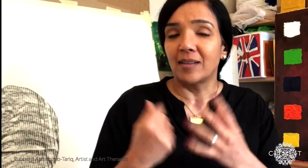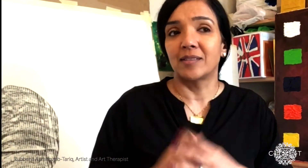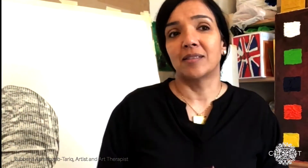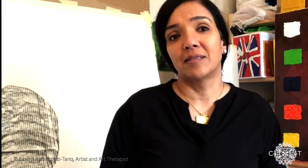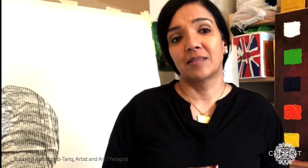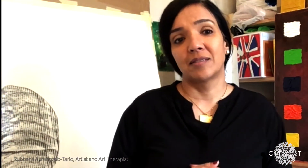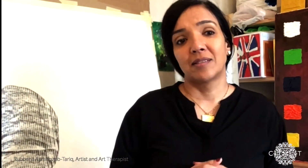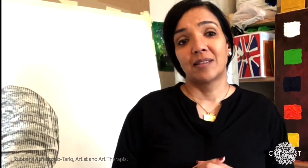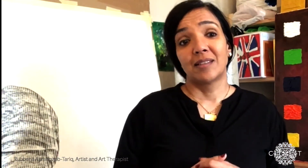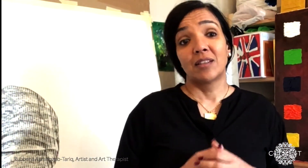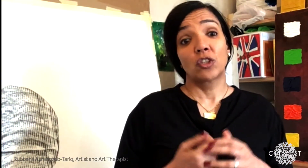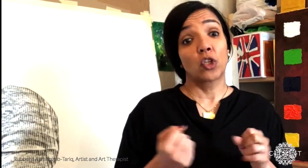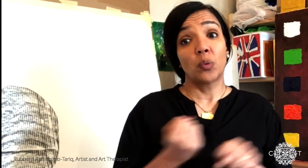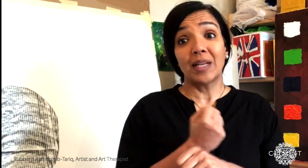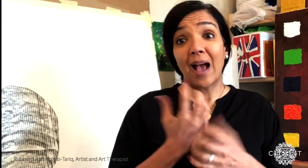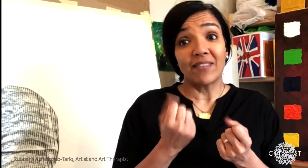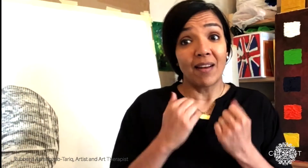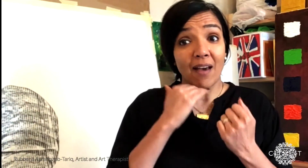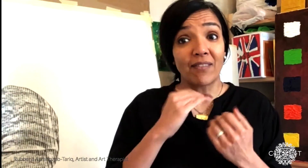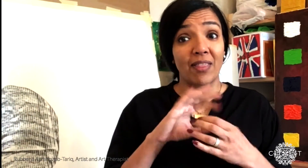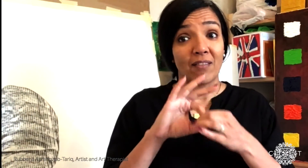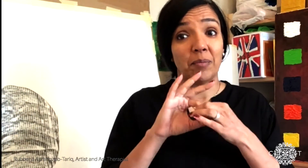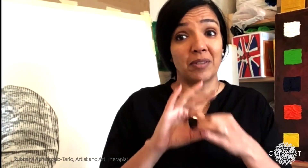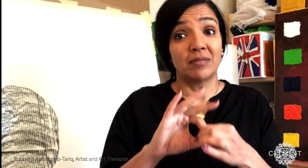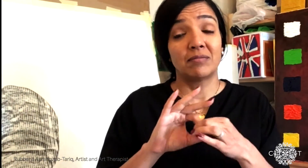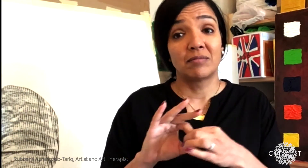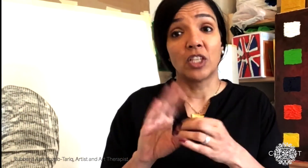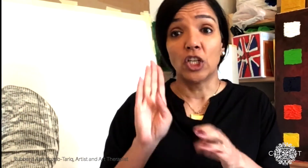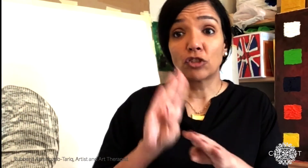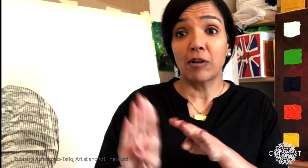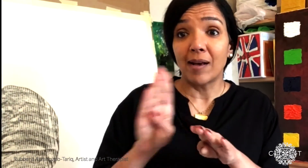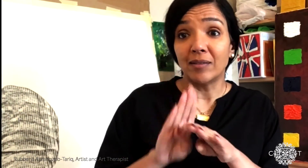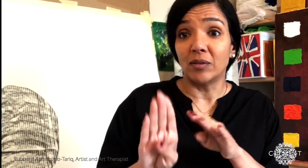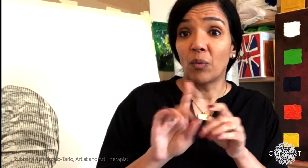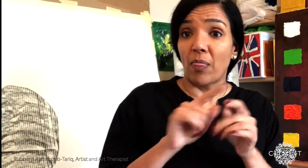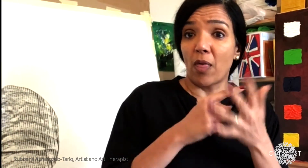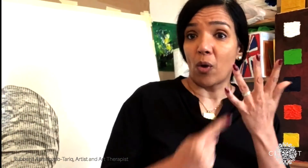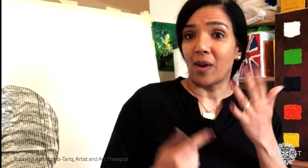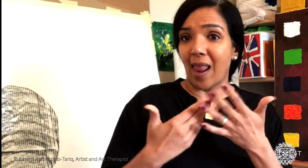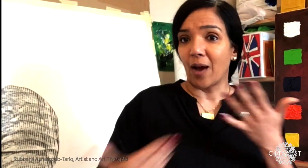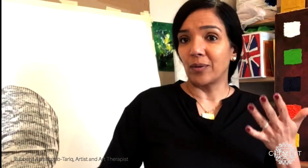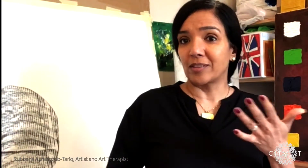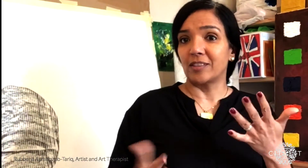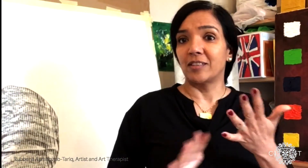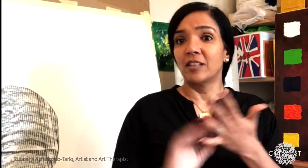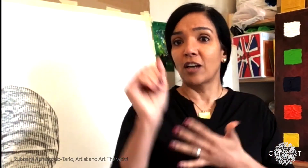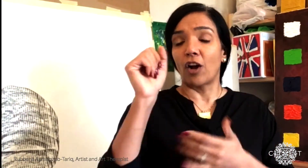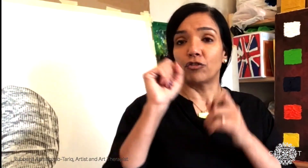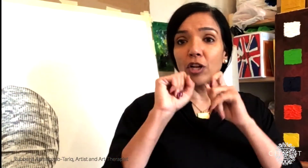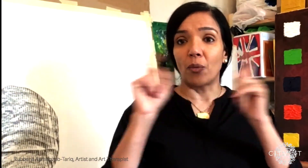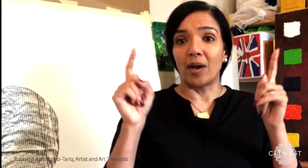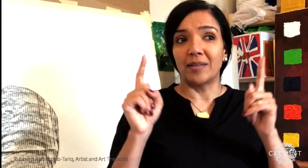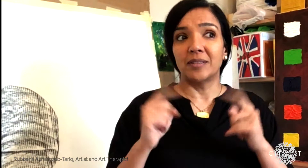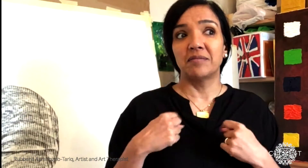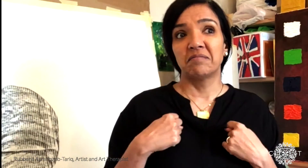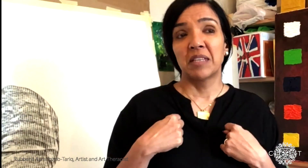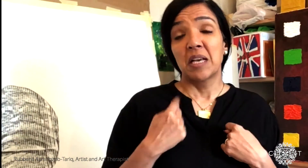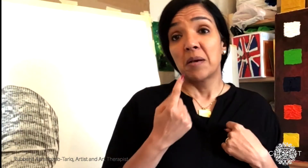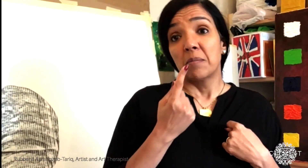understanding. Do we have enough therapists trained with those languages, cultural awareness?